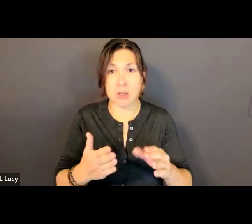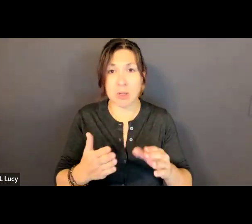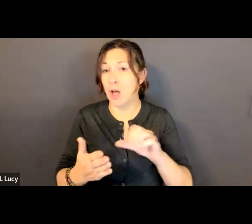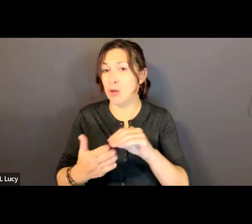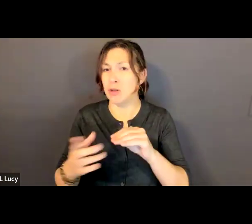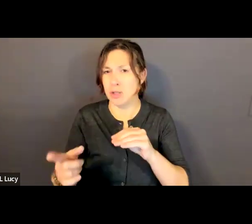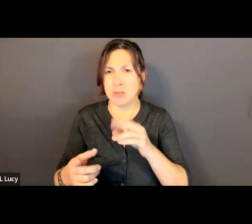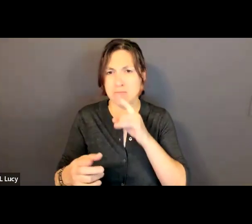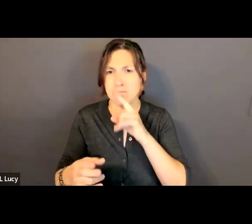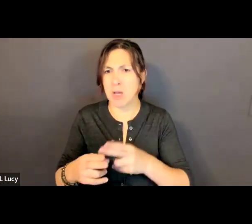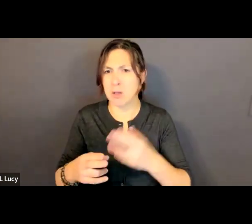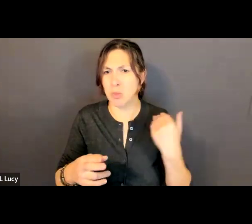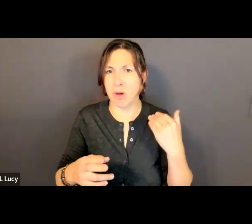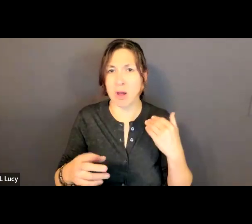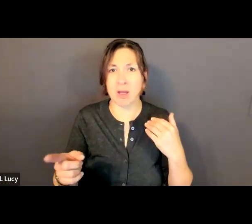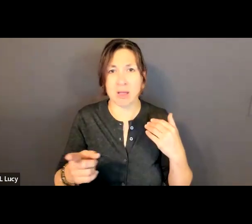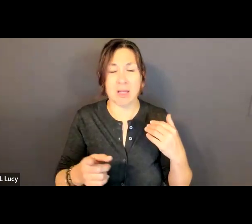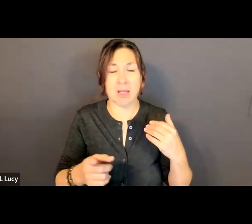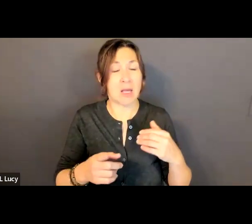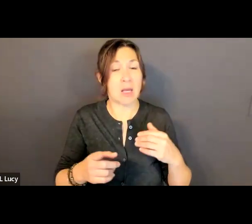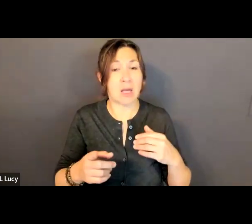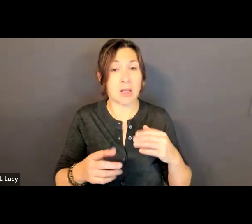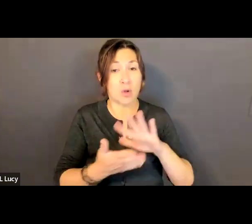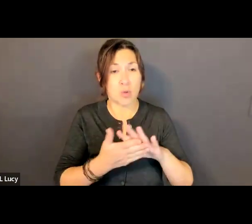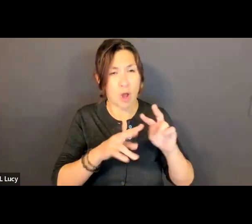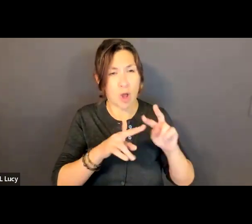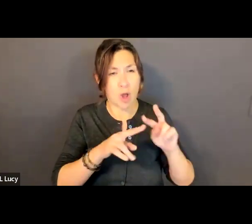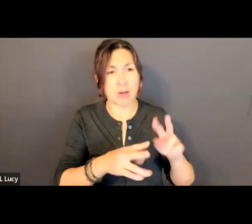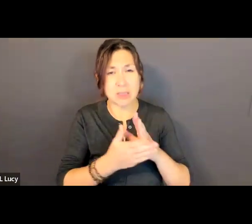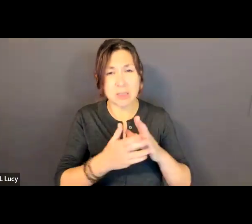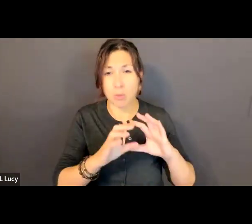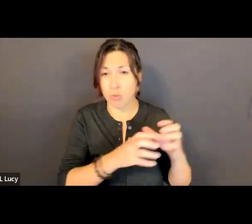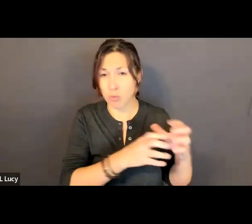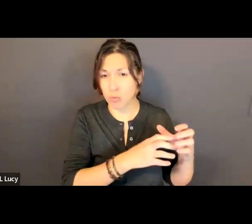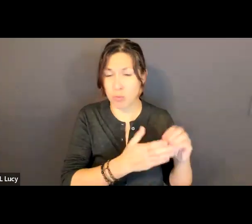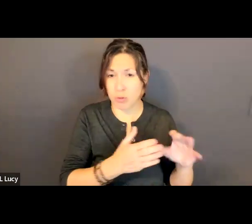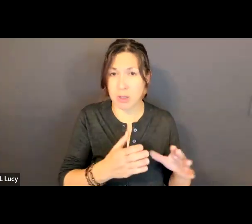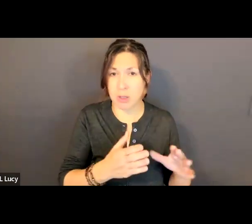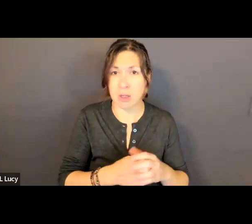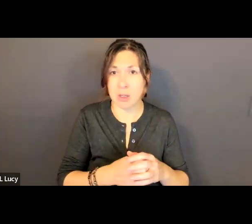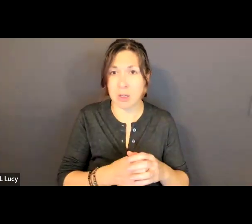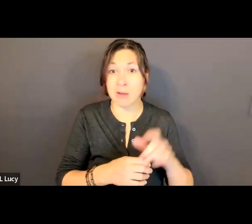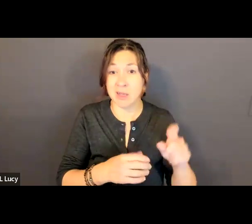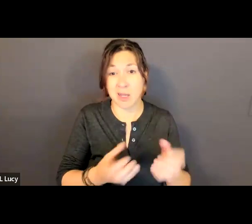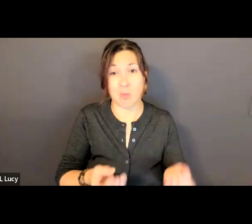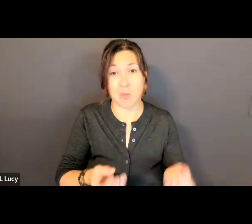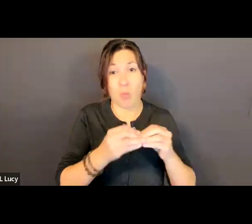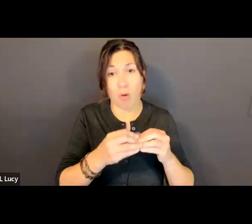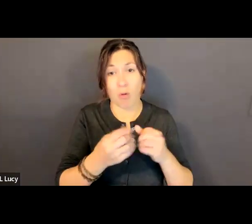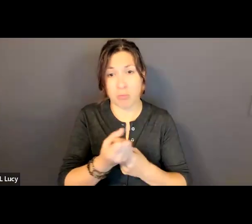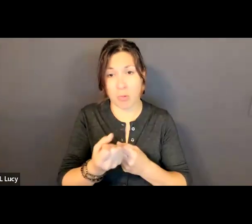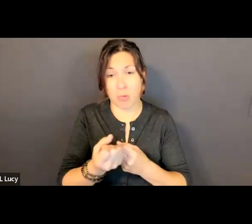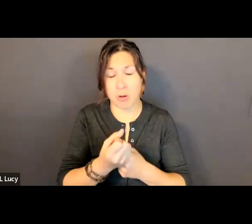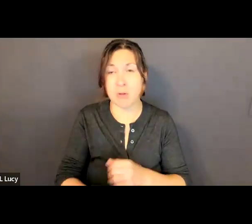shared this before, where they're looking very explicitly at certain groups of students where more work is needed too. And